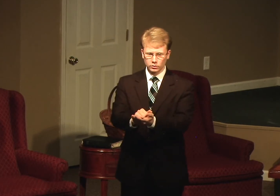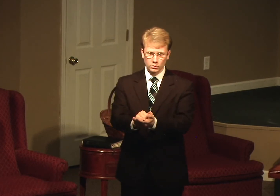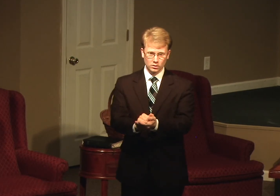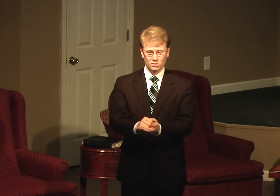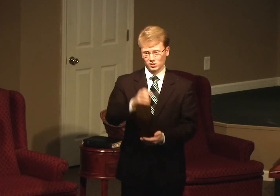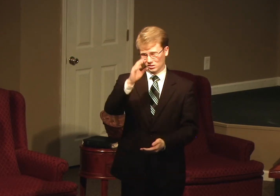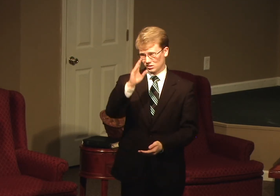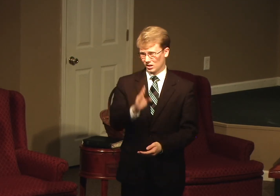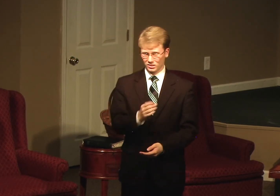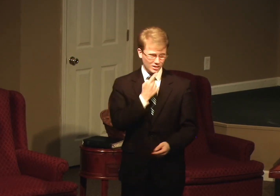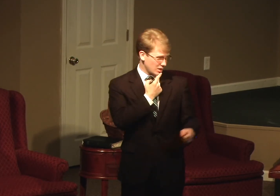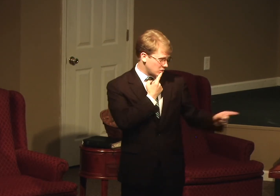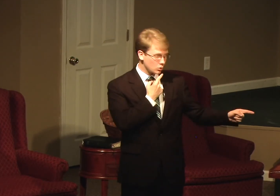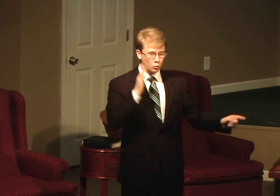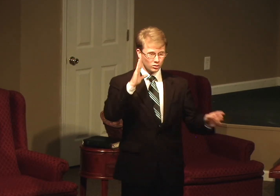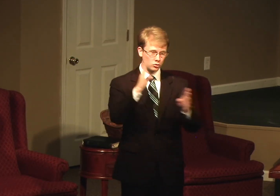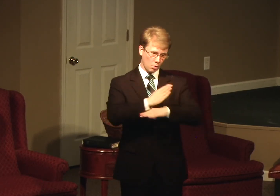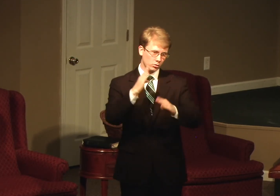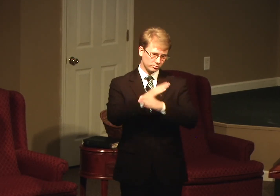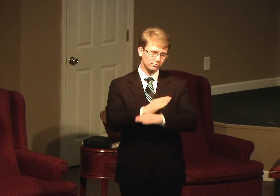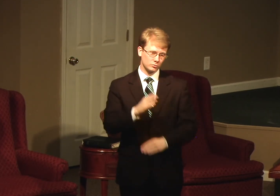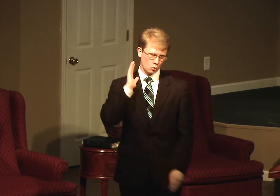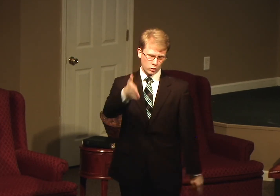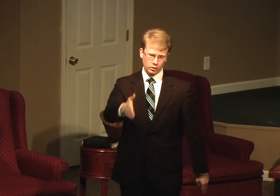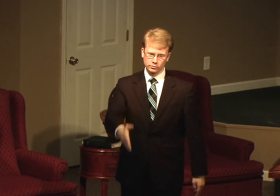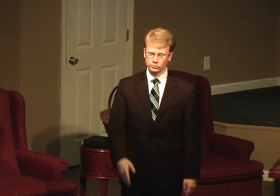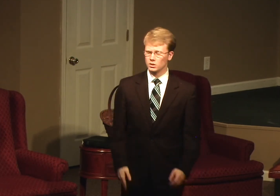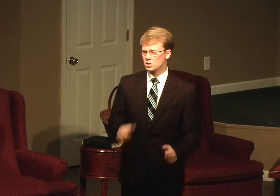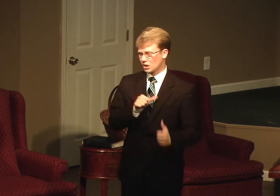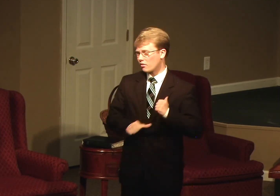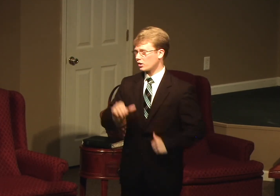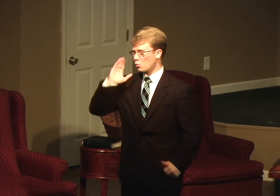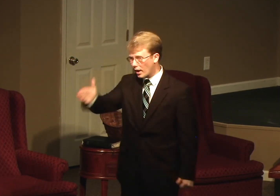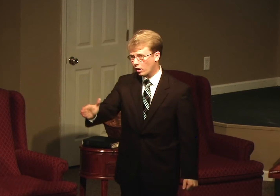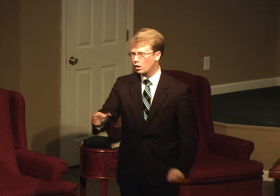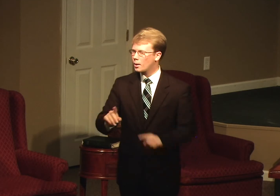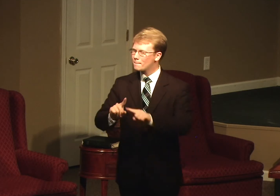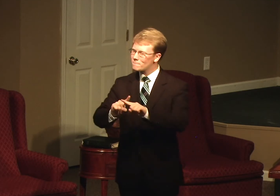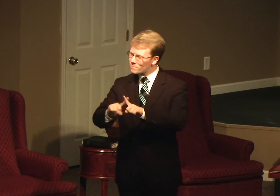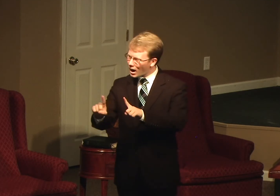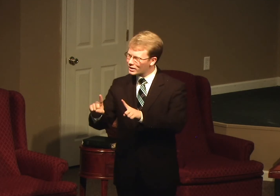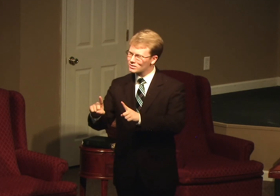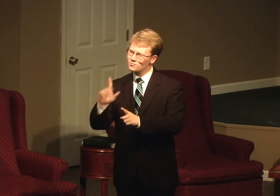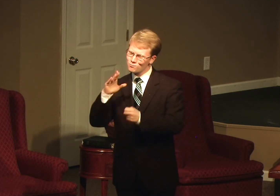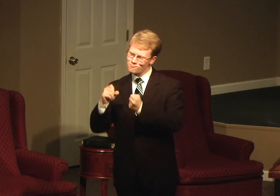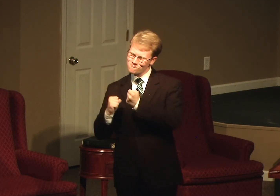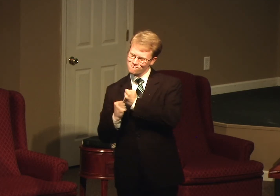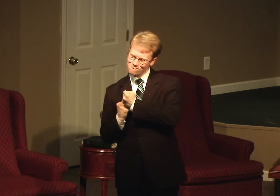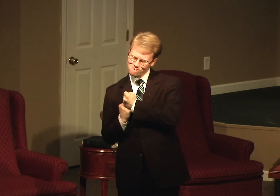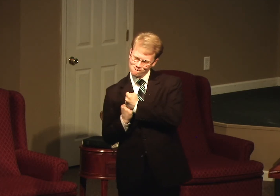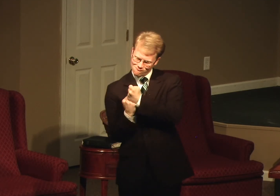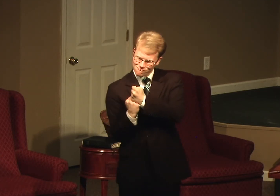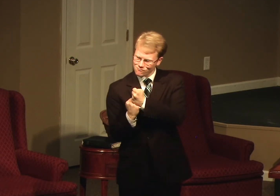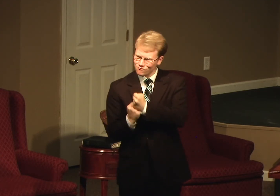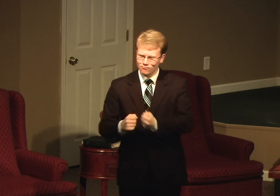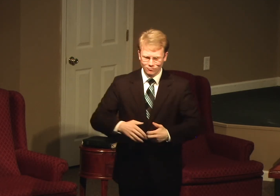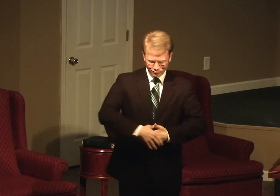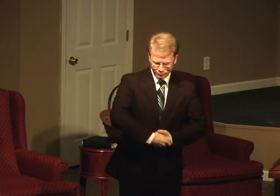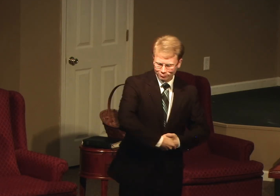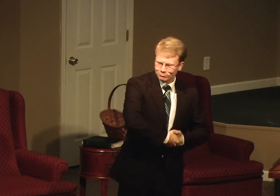happy, then you gotta follow what it says. If not, you're gonna end up in trouble. You gotta check